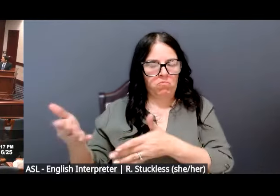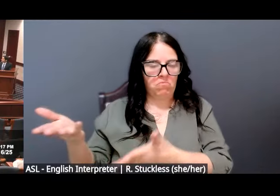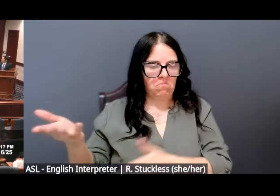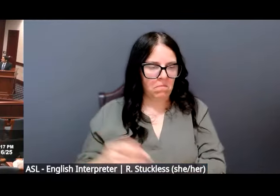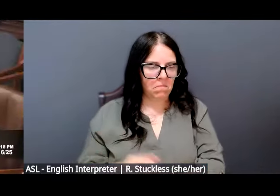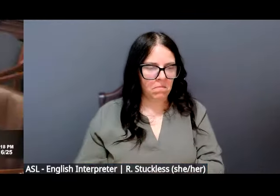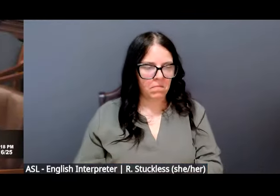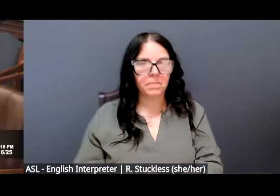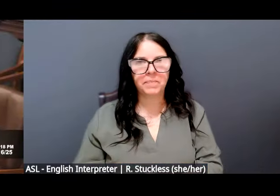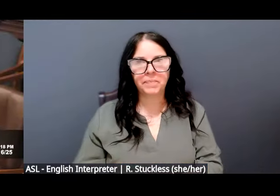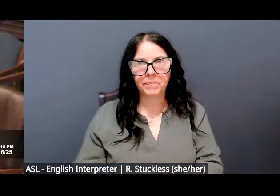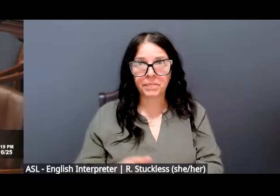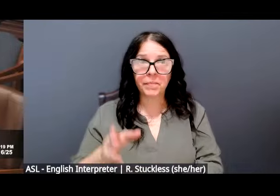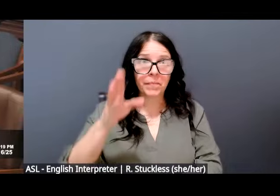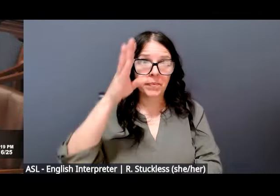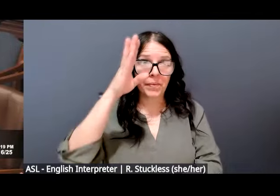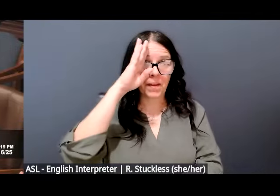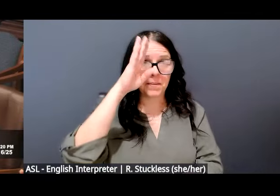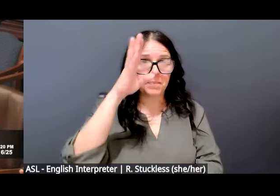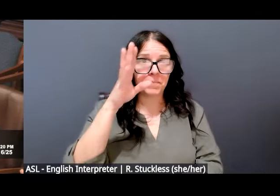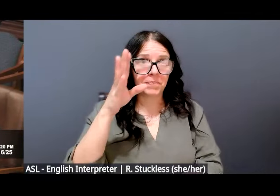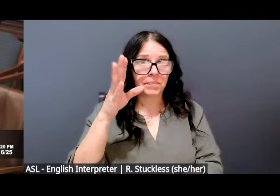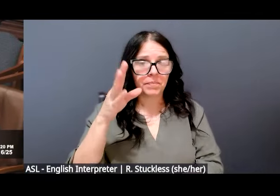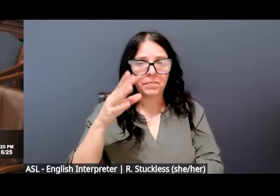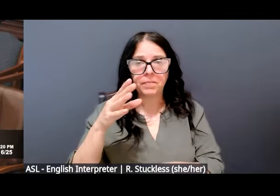Meeting is convened at